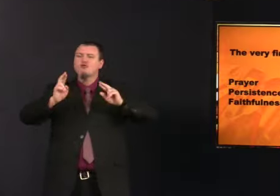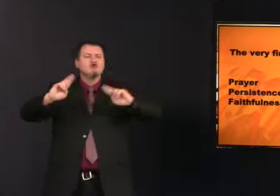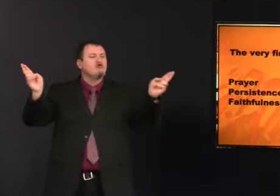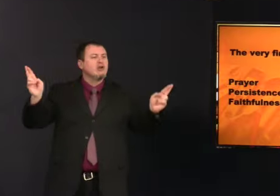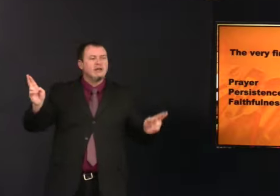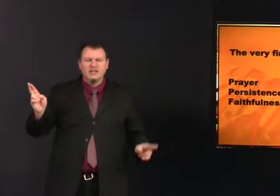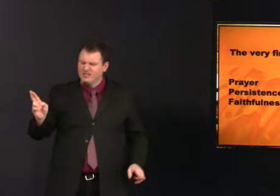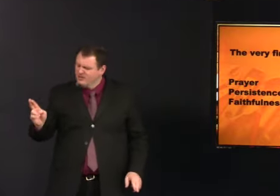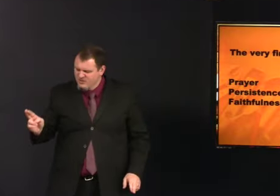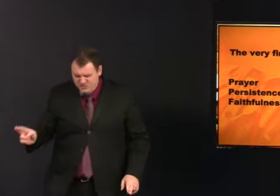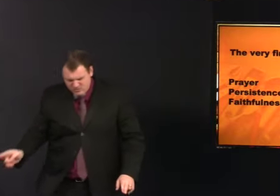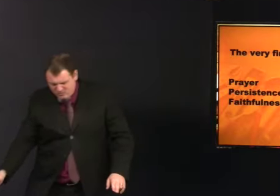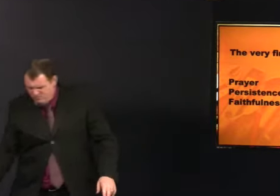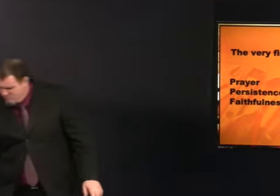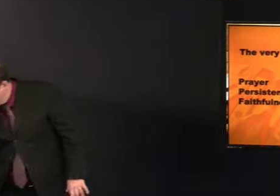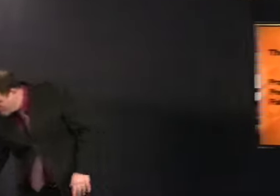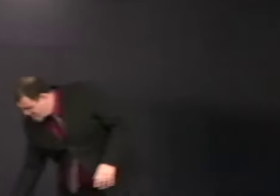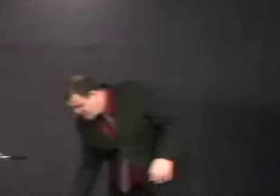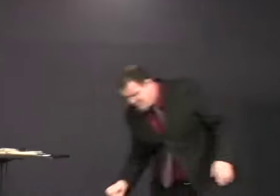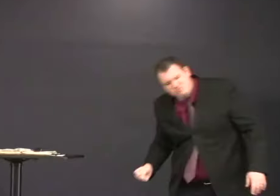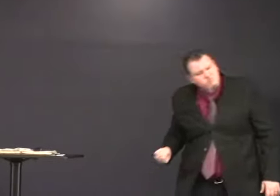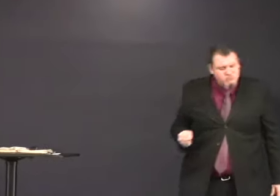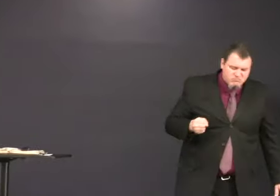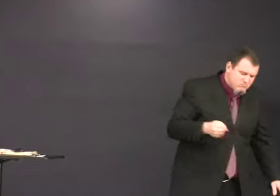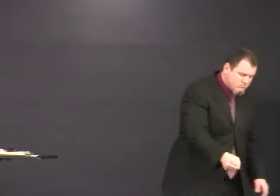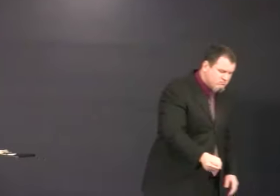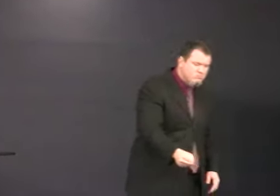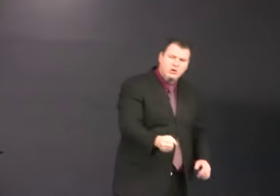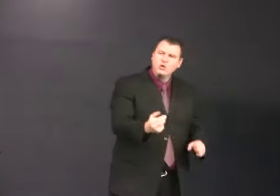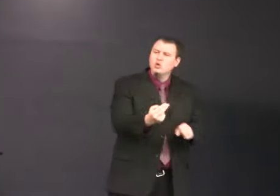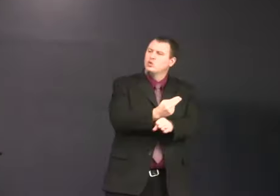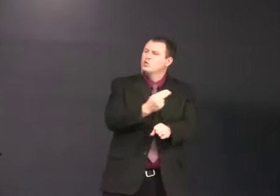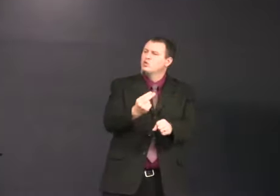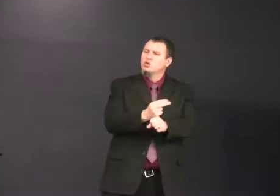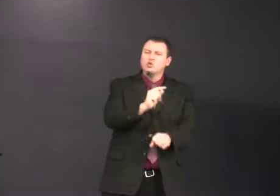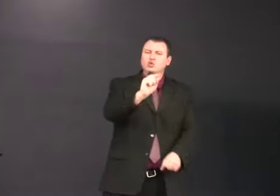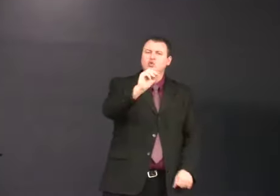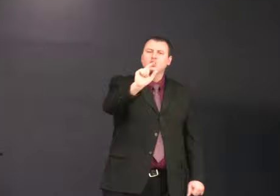And Nehemiah had it all ready. He picked up that tool and he used it.